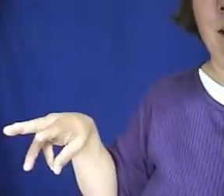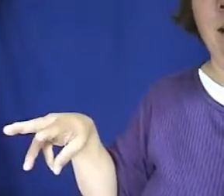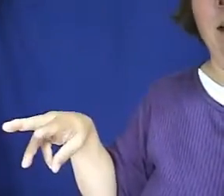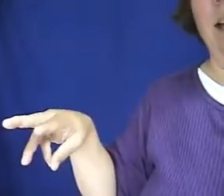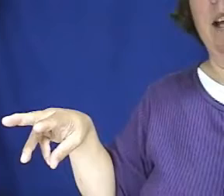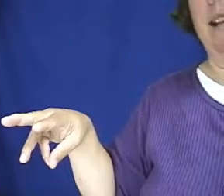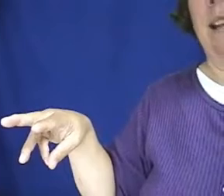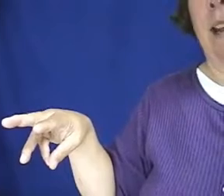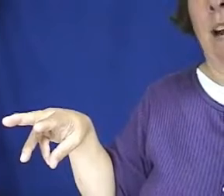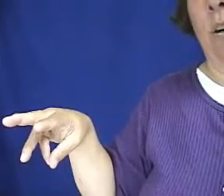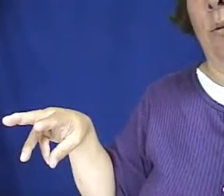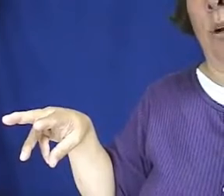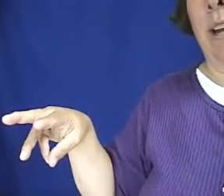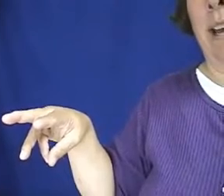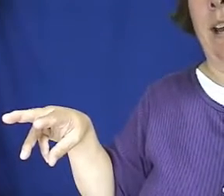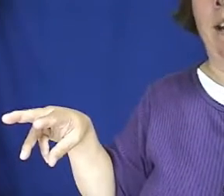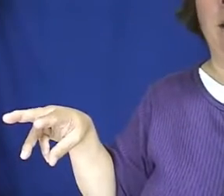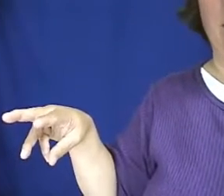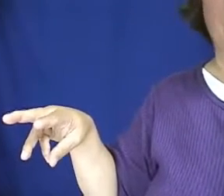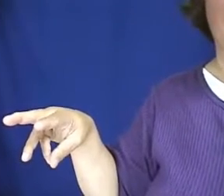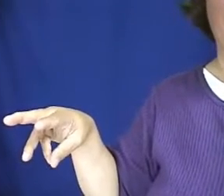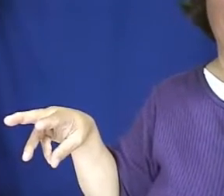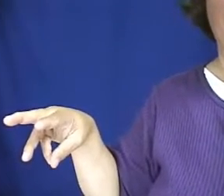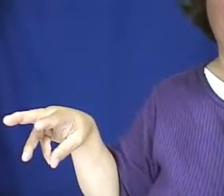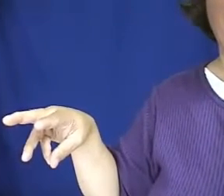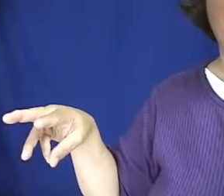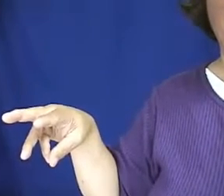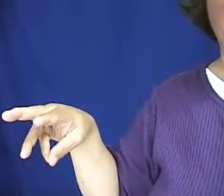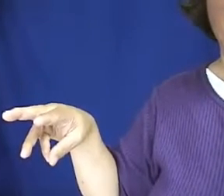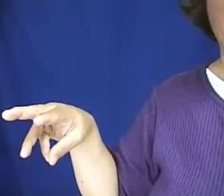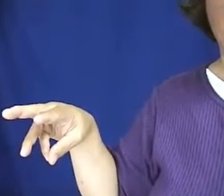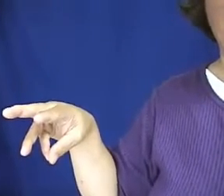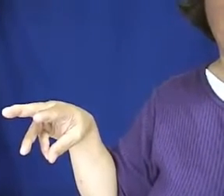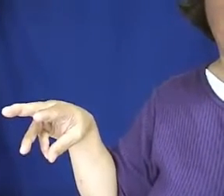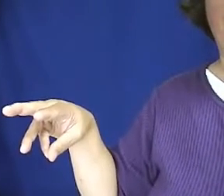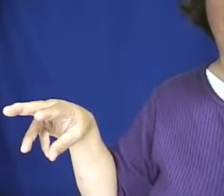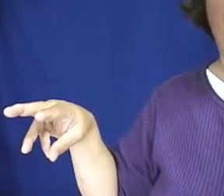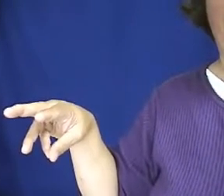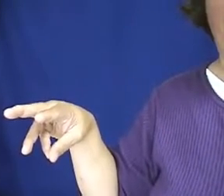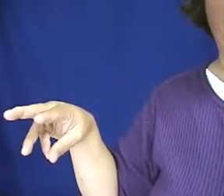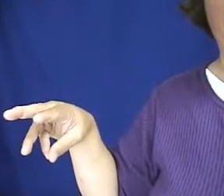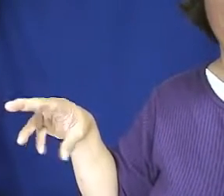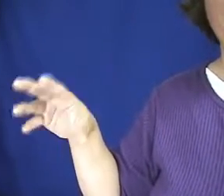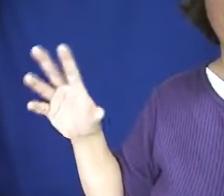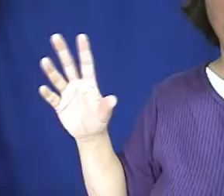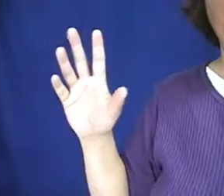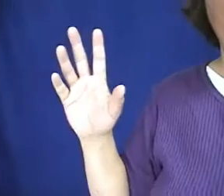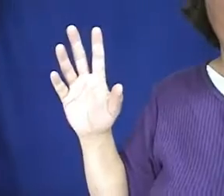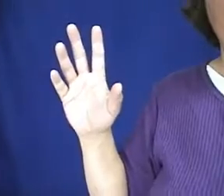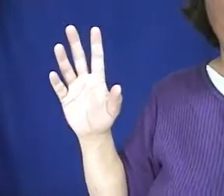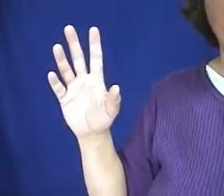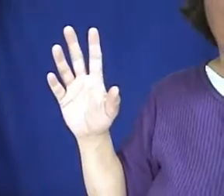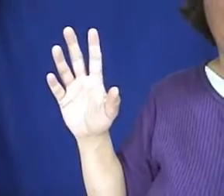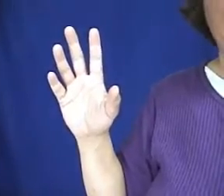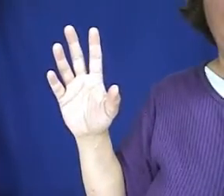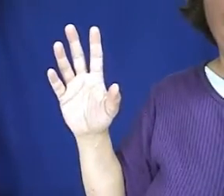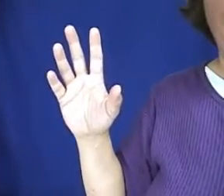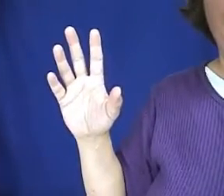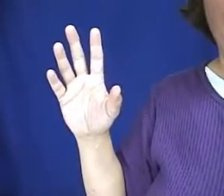66. Now we're going to add in that little subtle thing I mentioned. Anytime you have a number